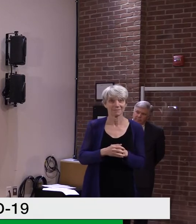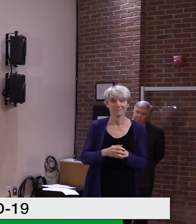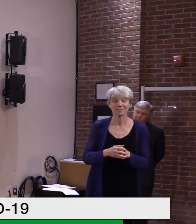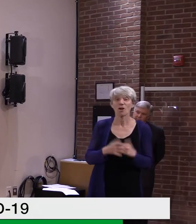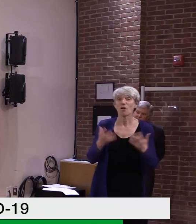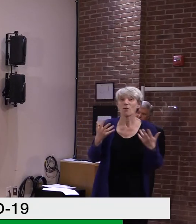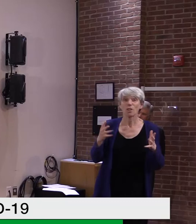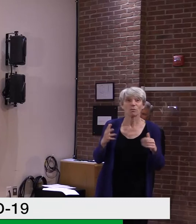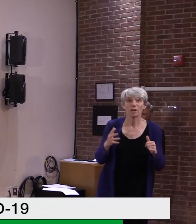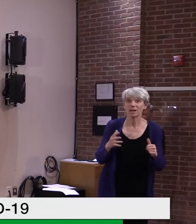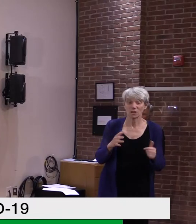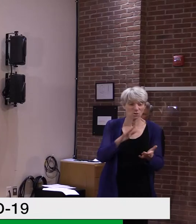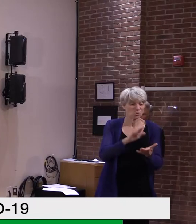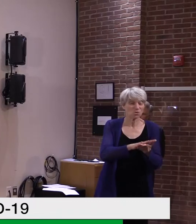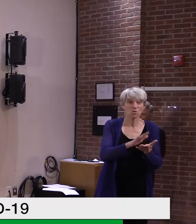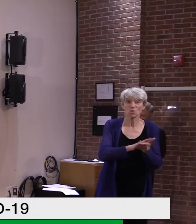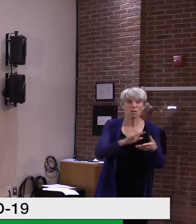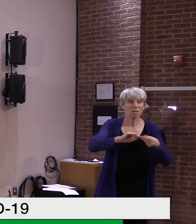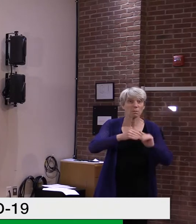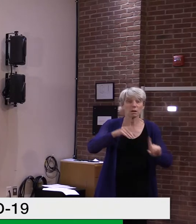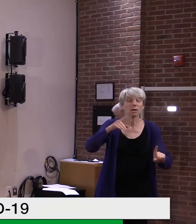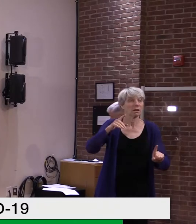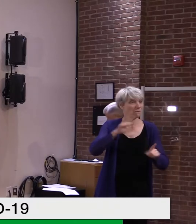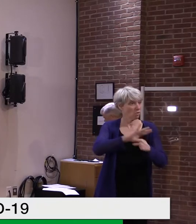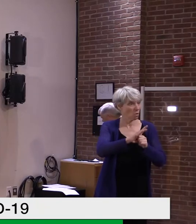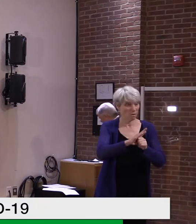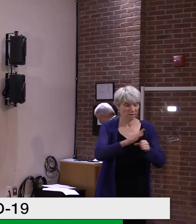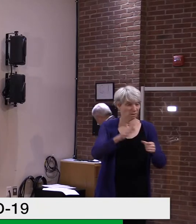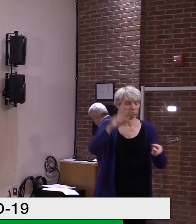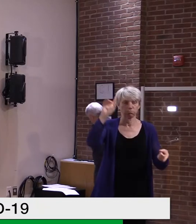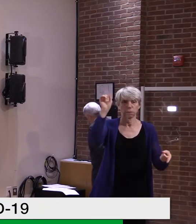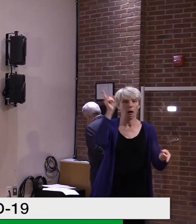vanishing numbers of cases in schools.